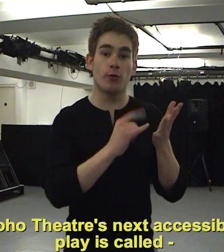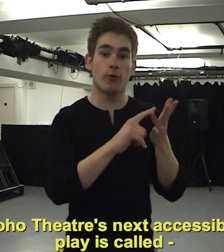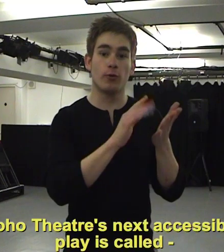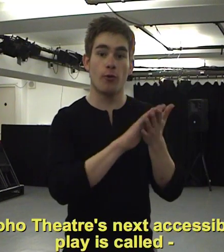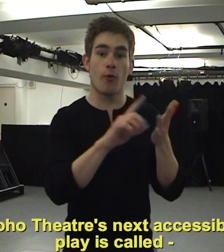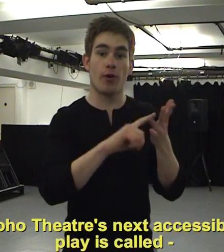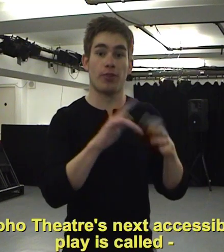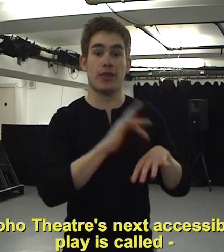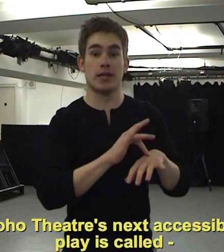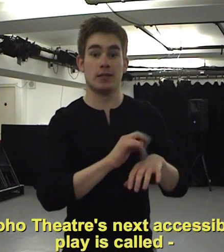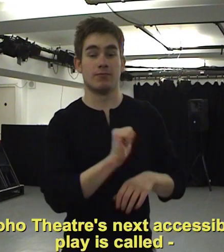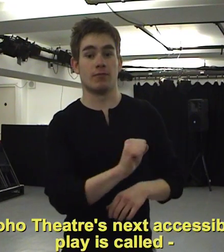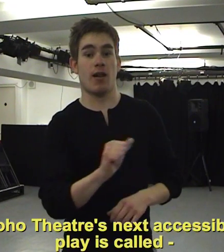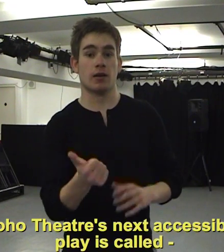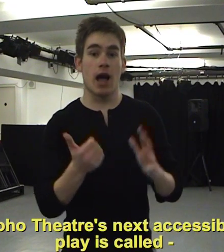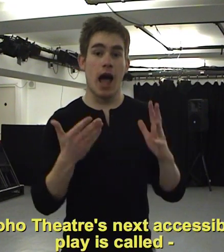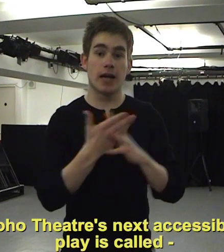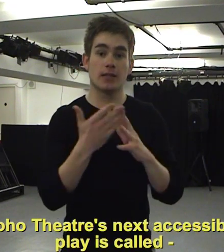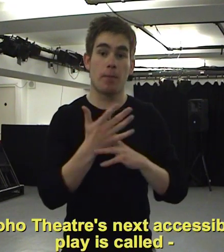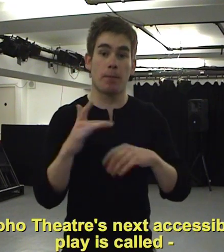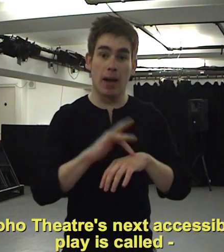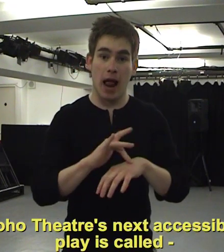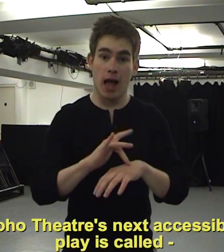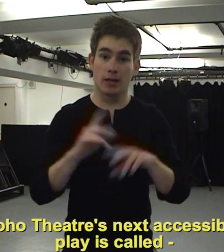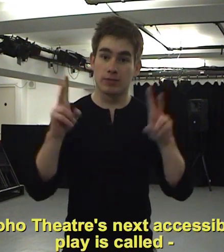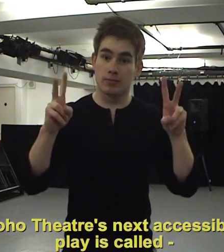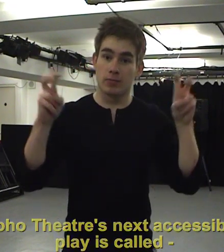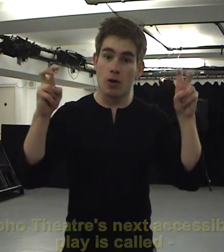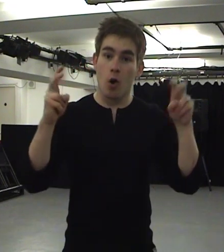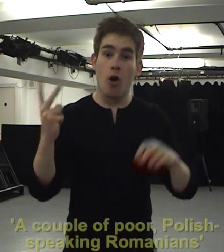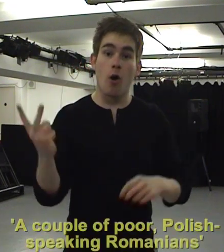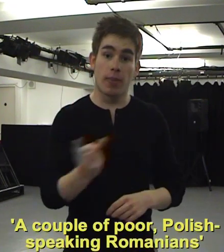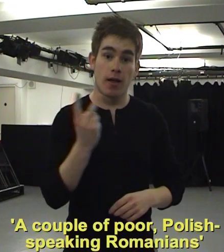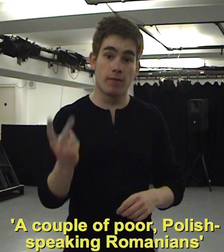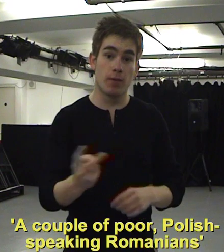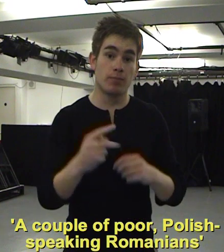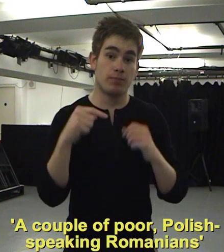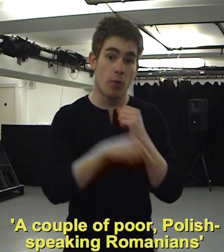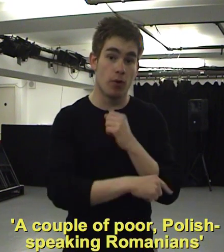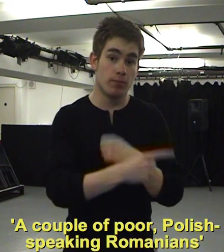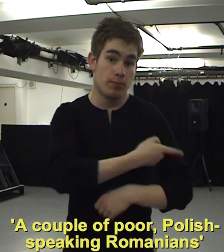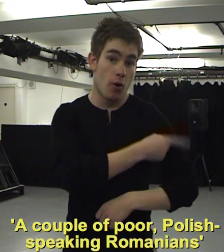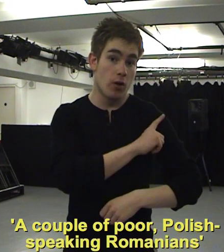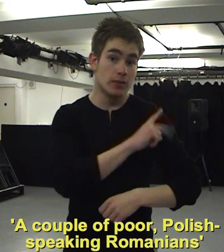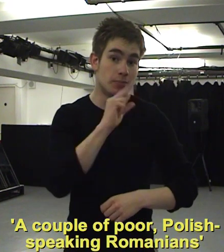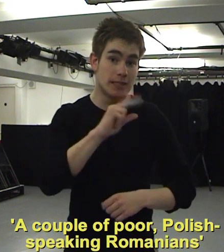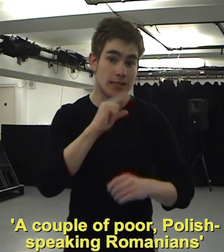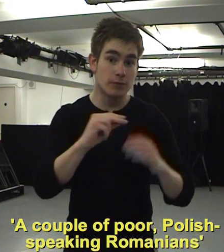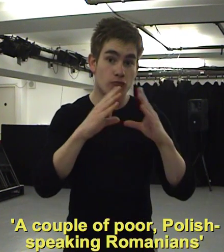Soho Theatre's next accessible play is called A Couple of Poor Polish-Speaking Romanians